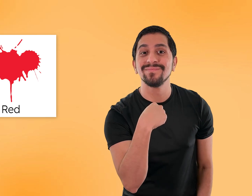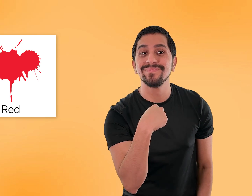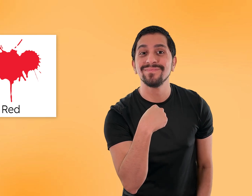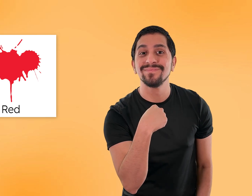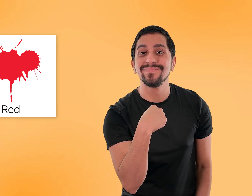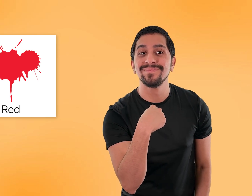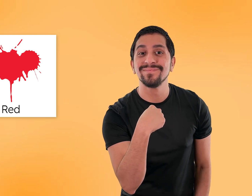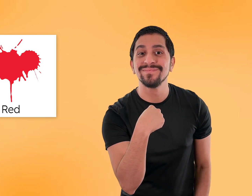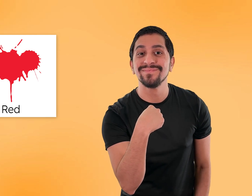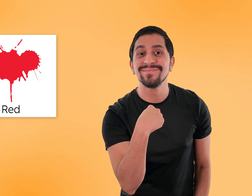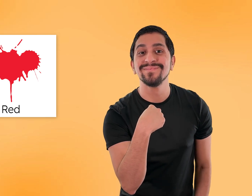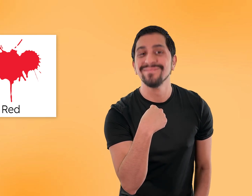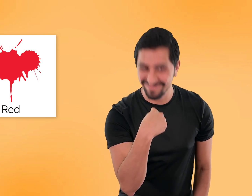Red.